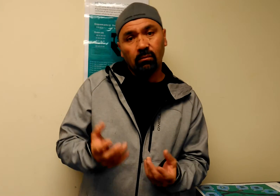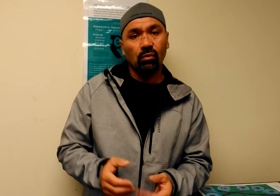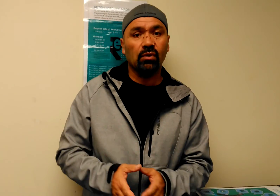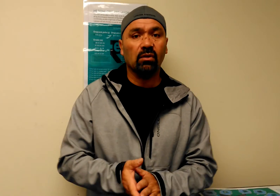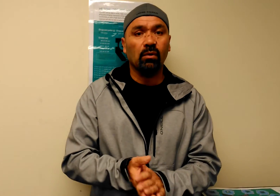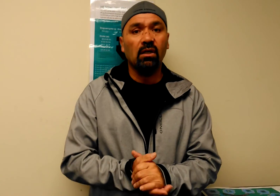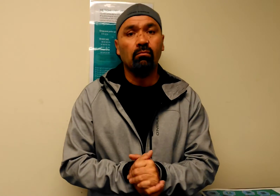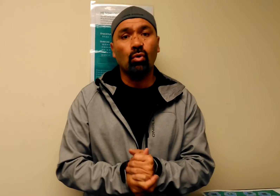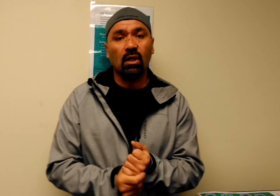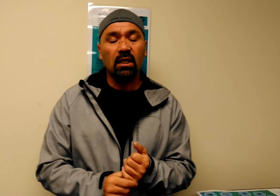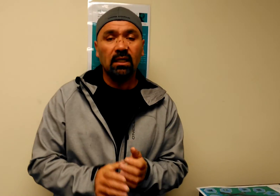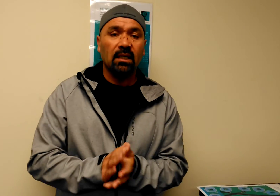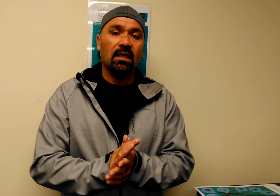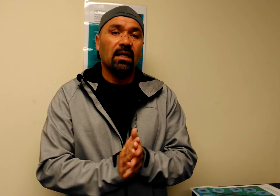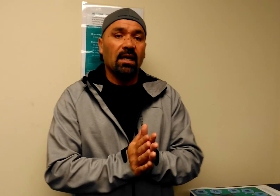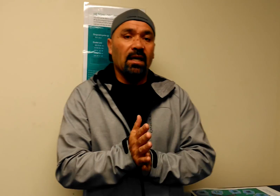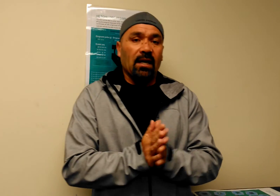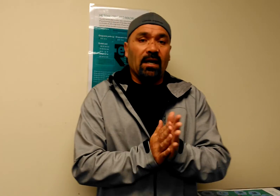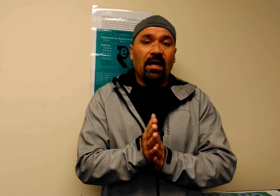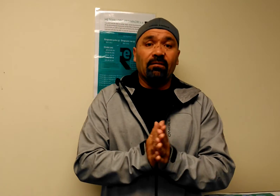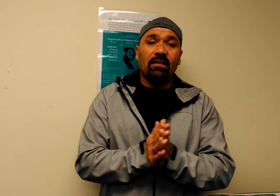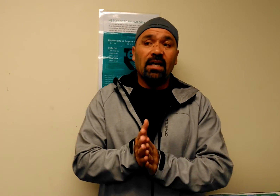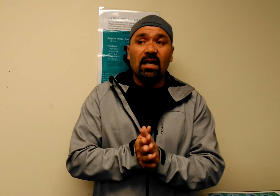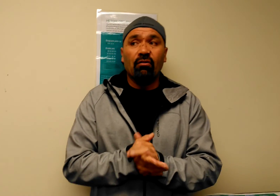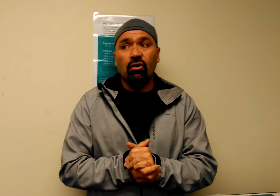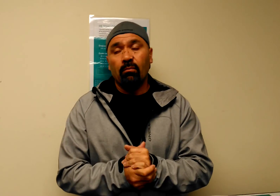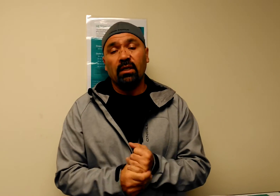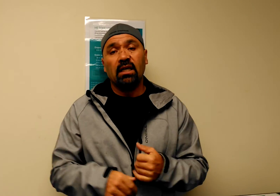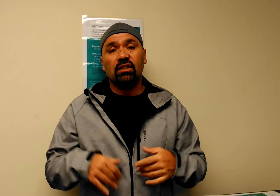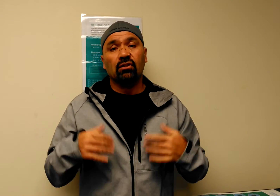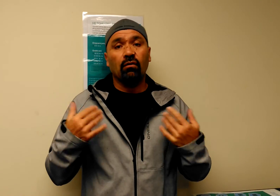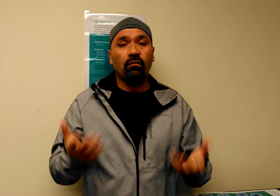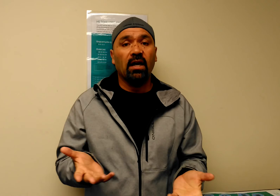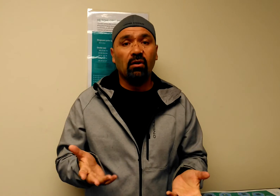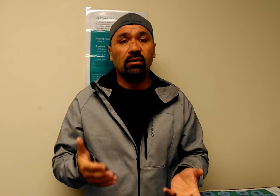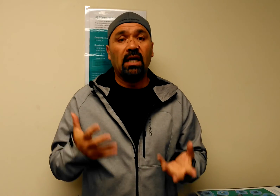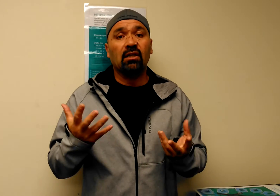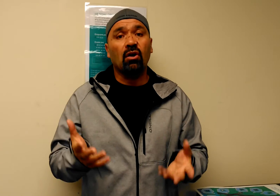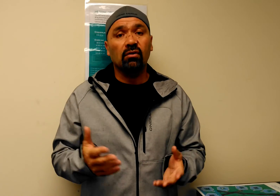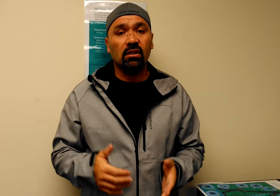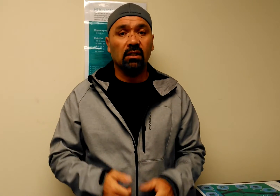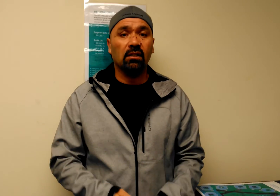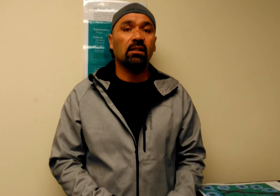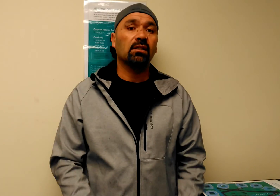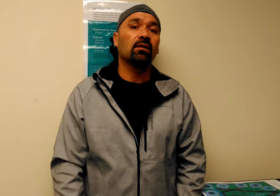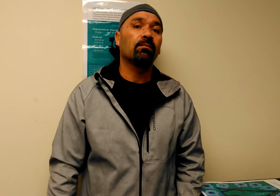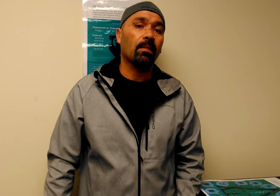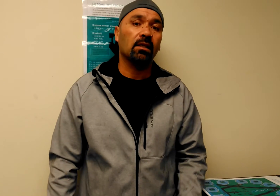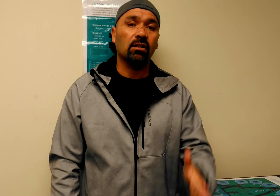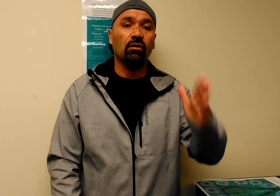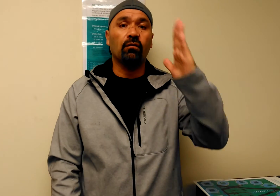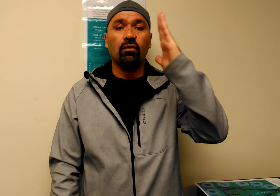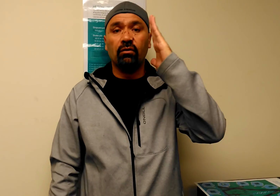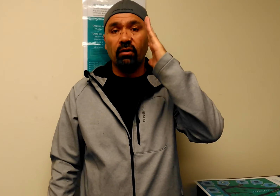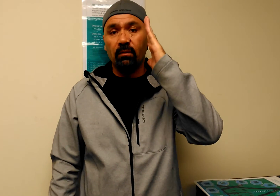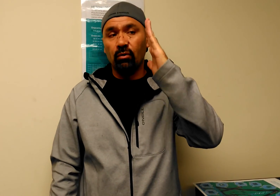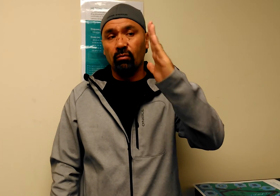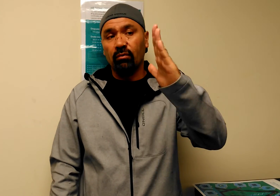syllables as well, mora. And they are a combination of vowels and consonants. So if you grab your